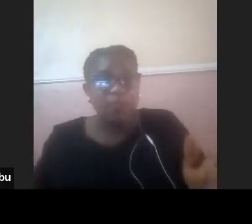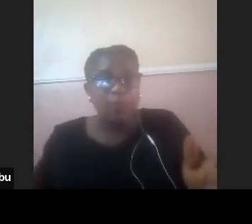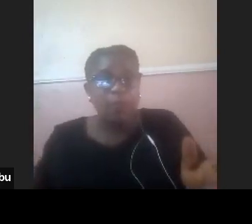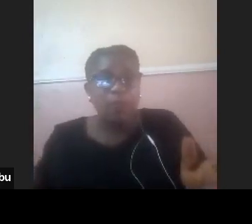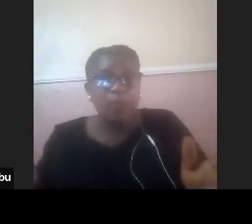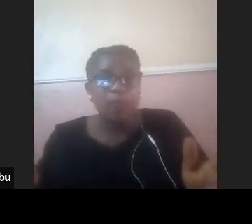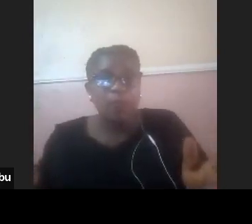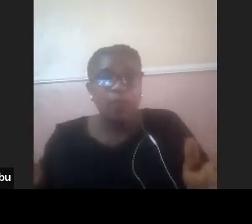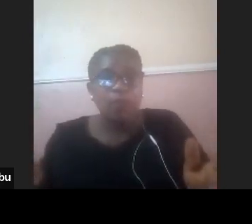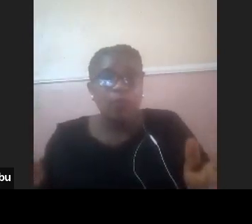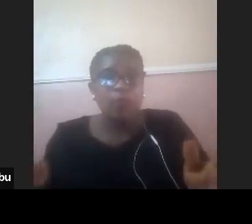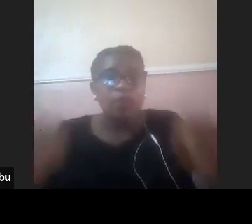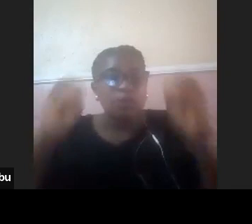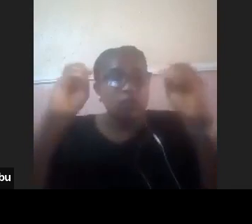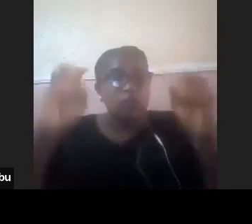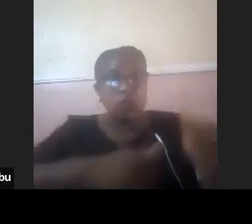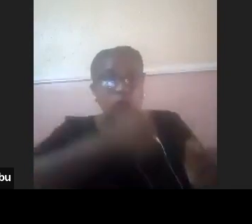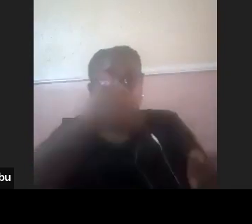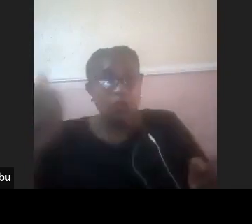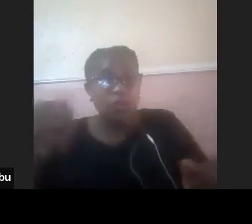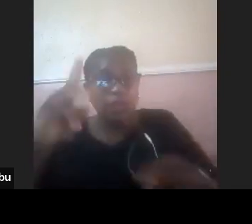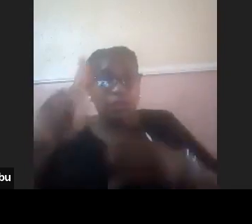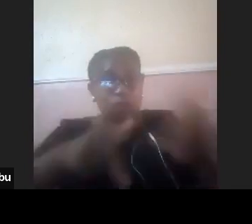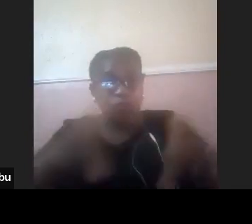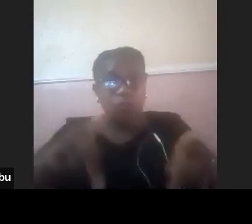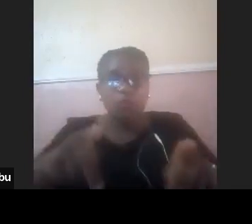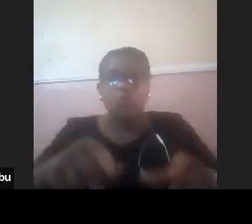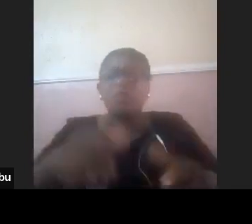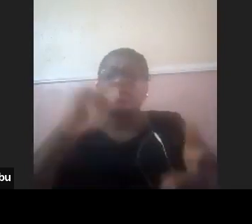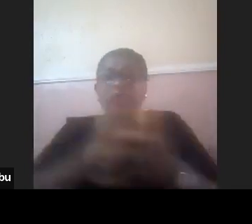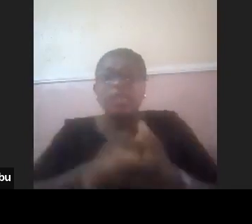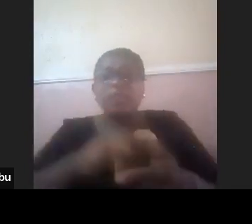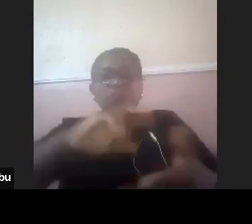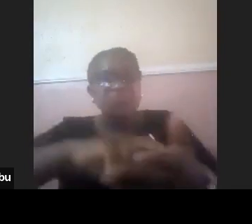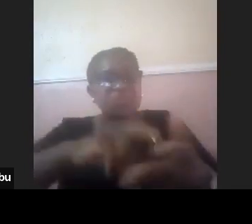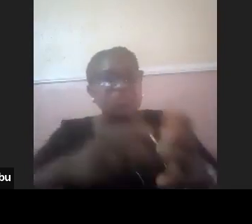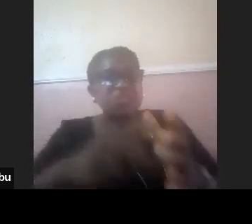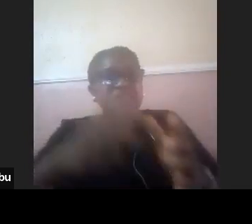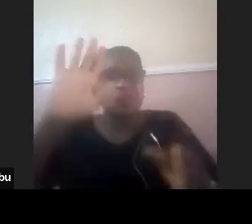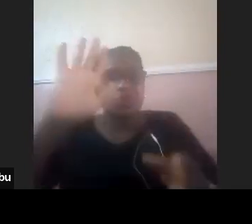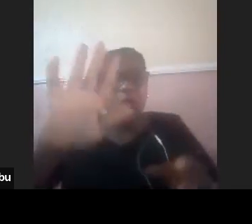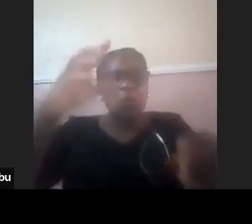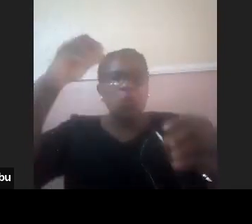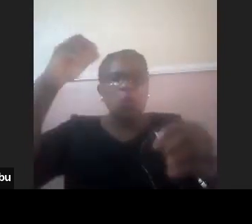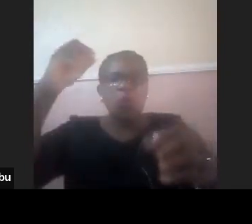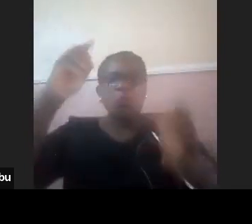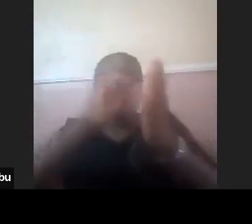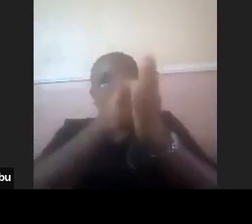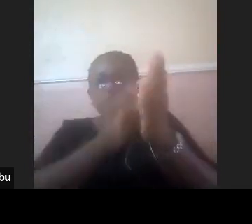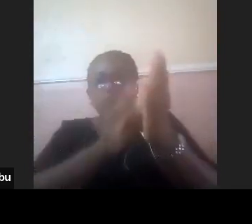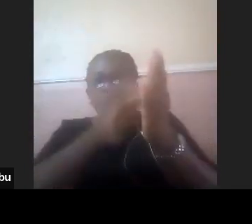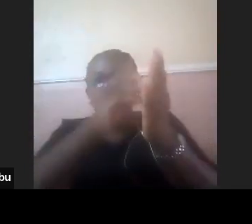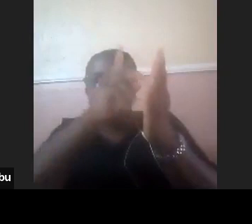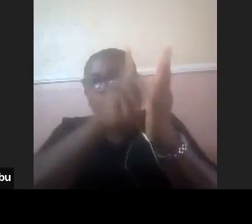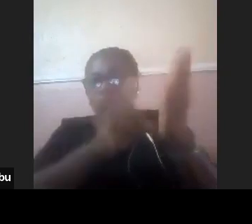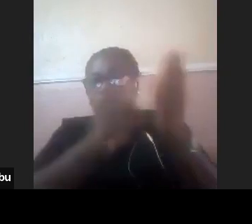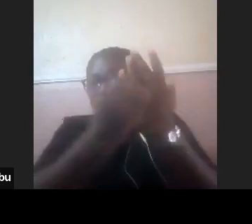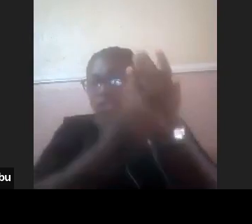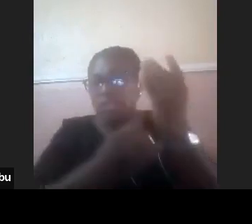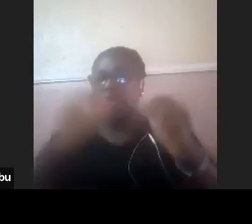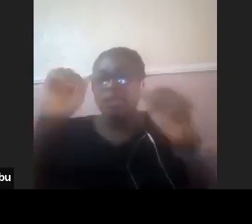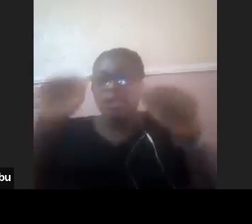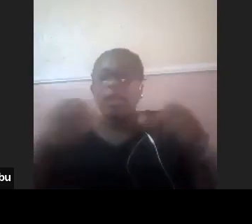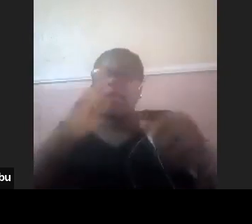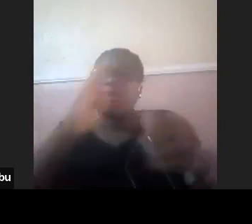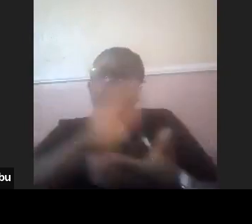impact of your project becomes big. So you have that ripple effect. You understand? So that's how